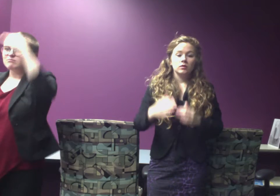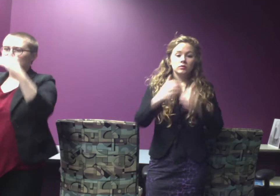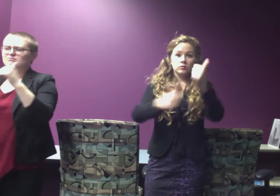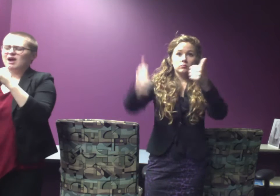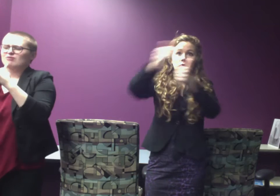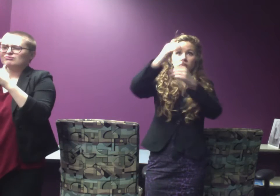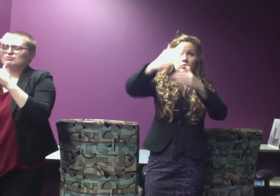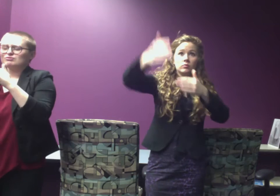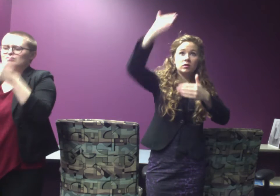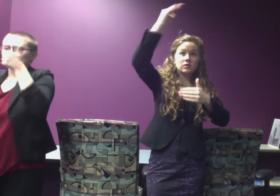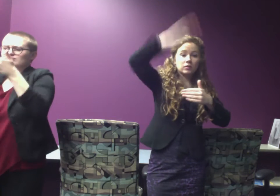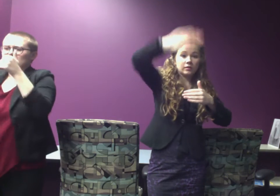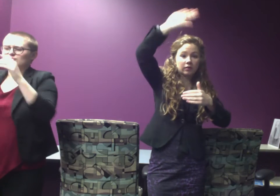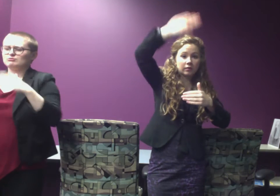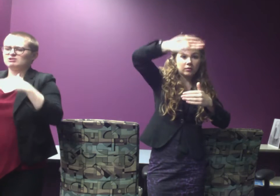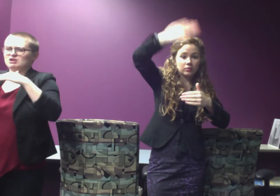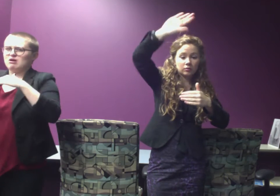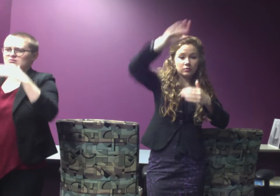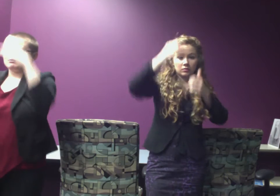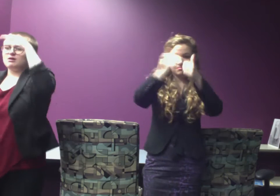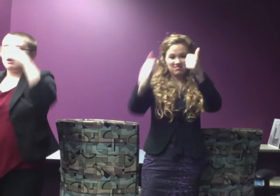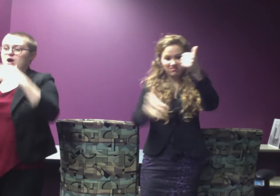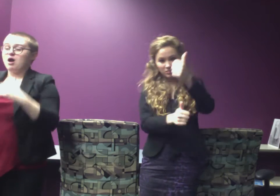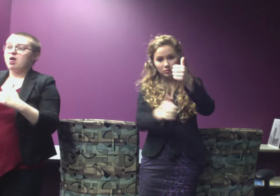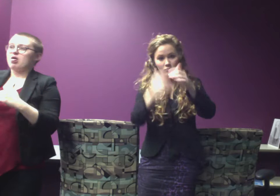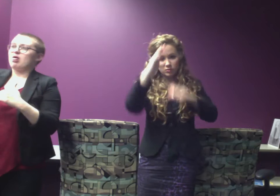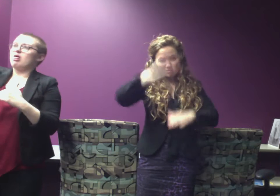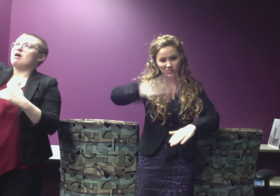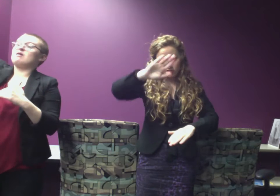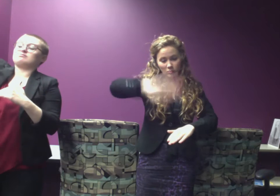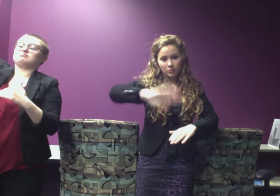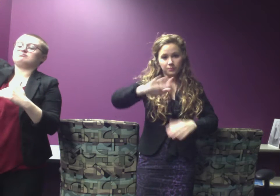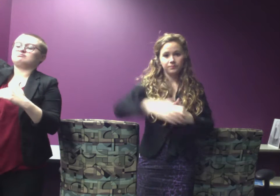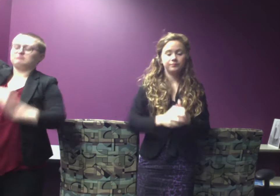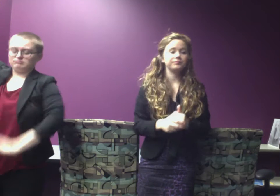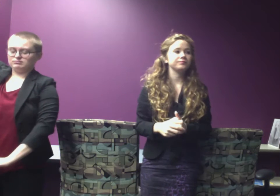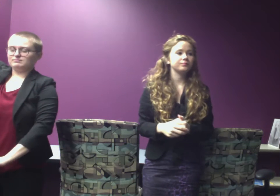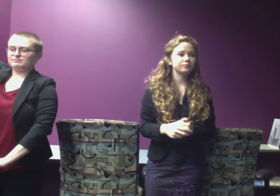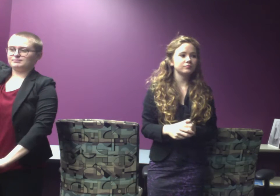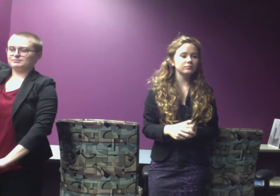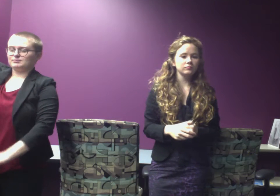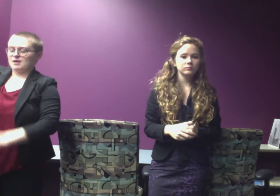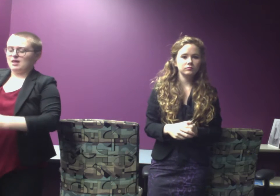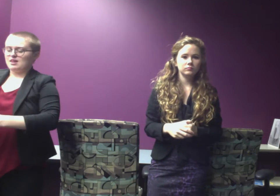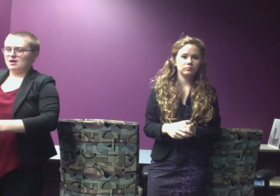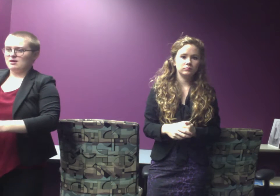numbers below. So that's a good way to find out greater than and less